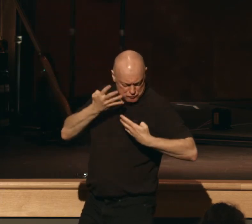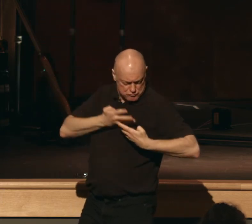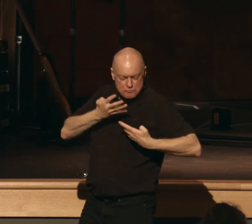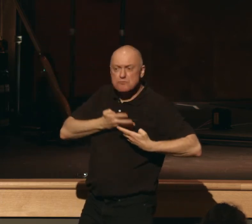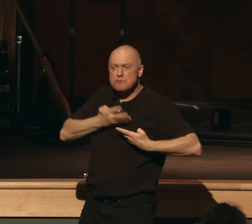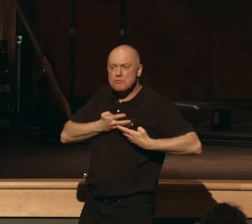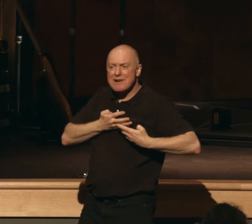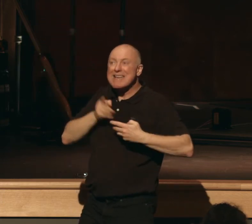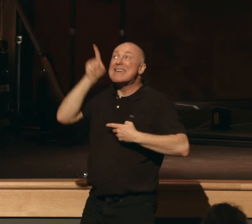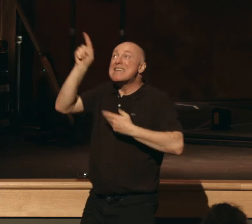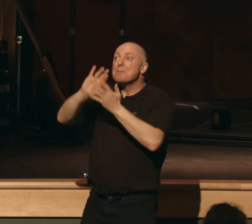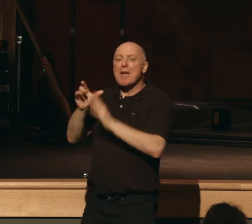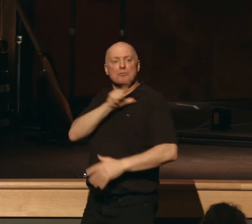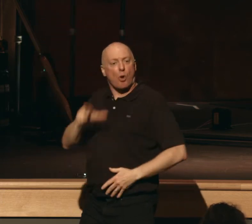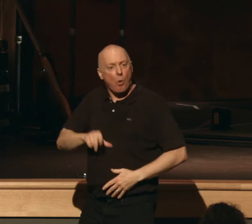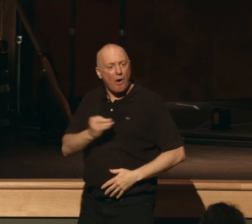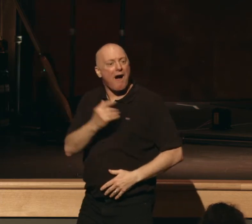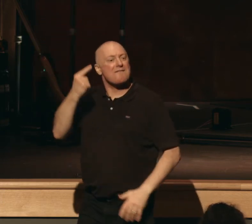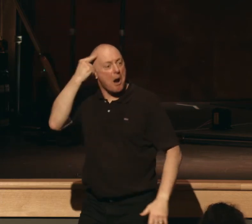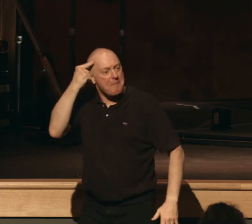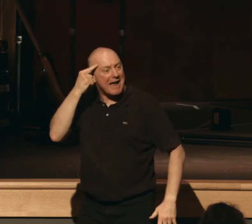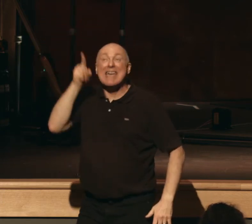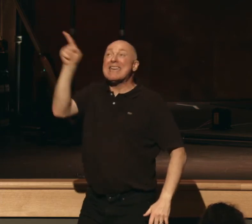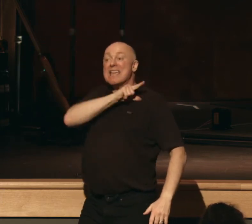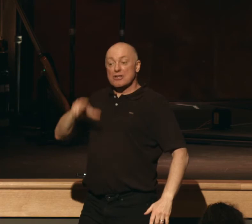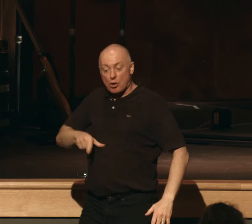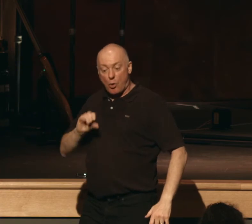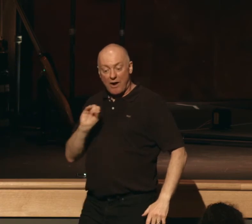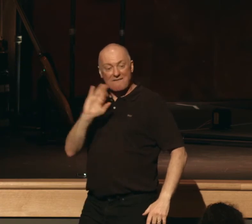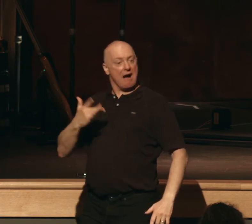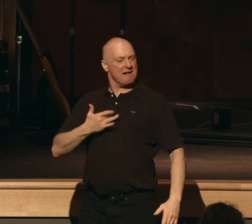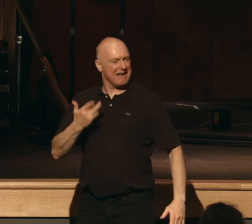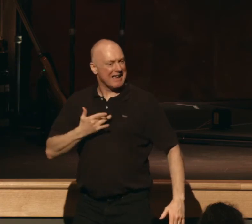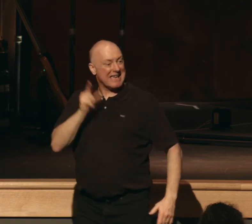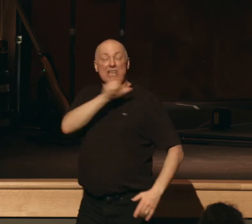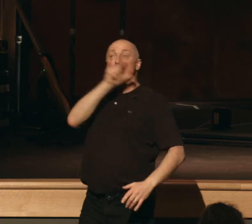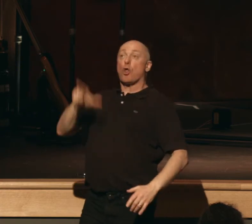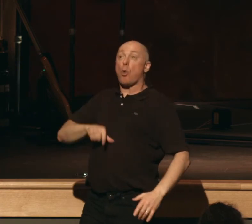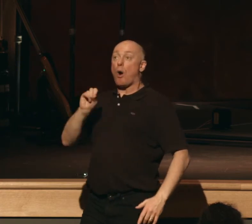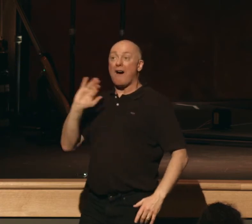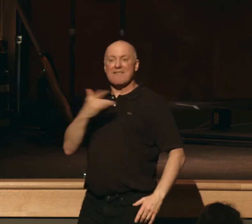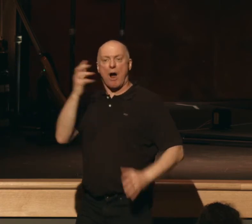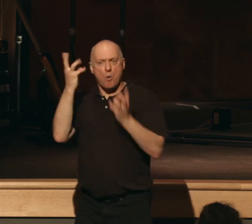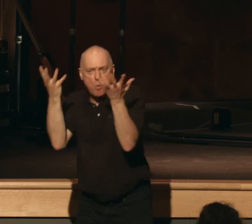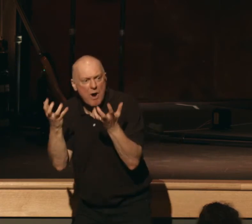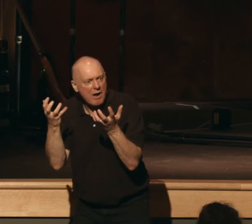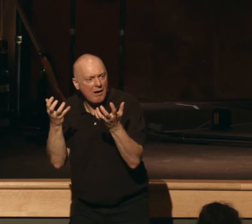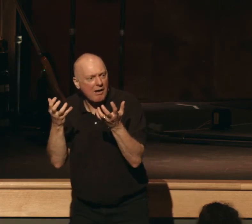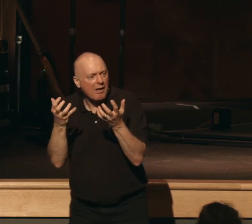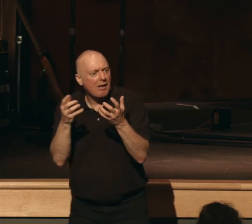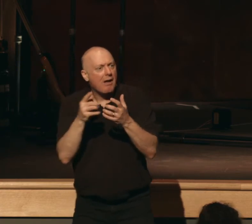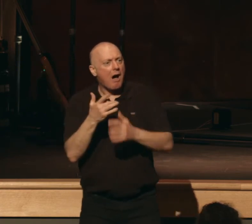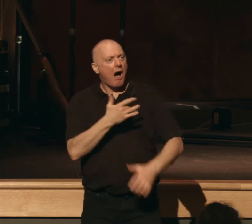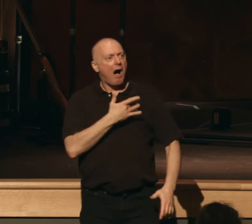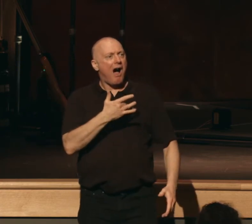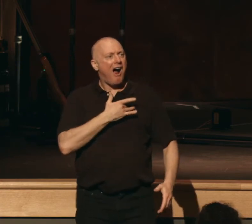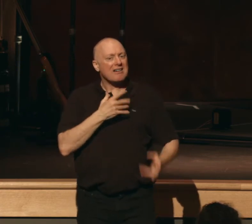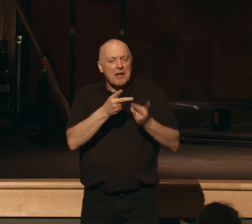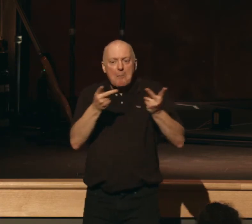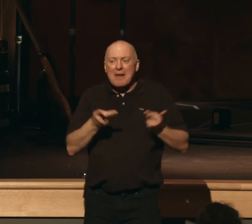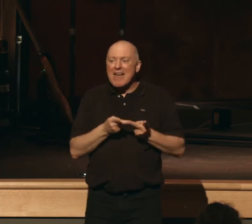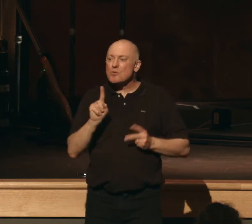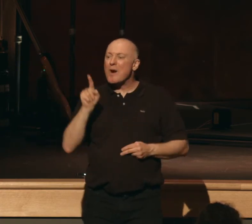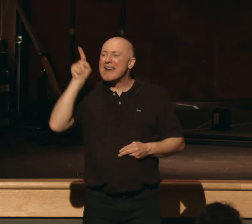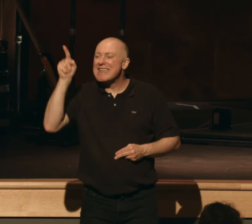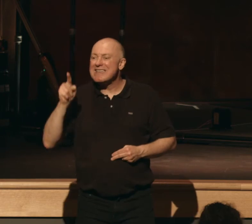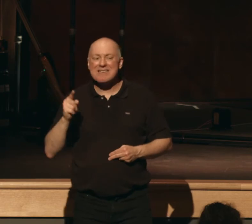he becomes the Lord of our mind and he is the Lord of our affections and he is the Lord of our will so that our hearts are a place where